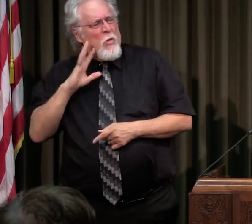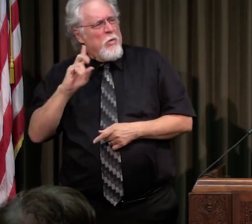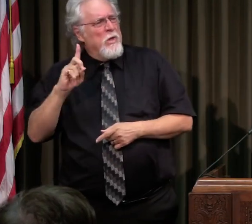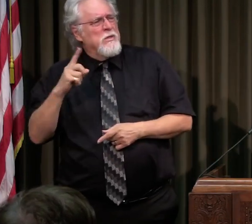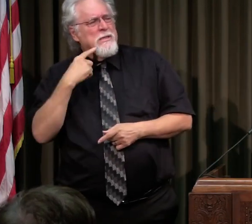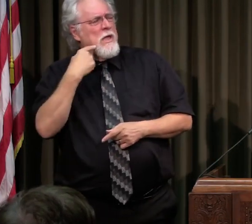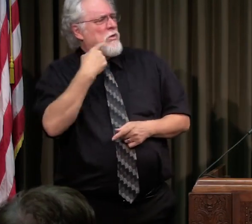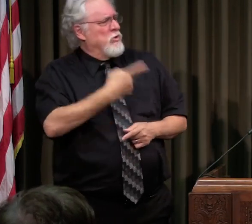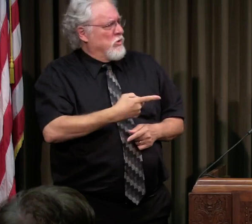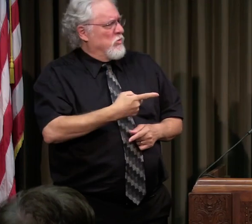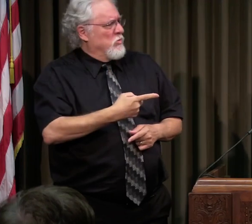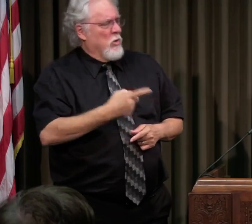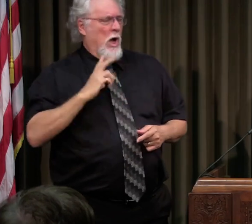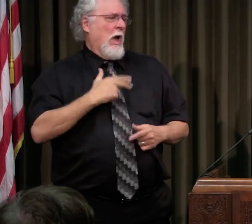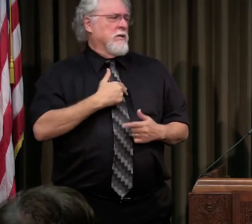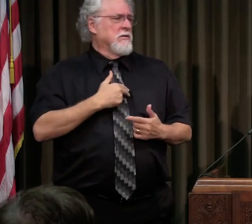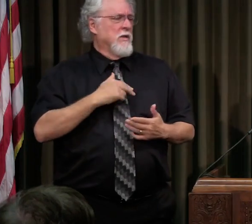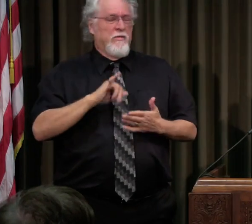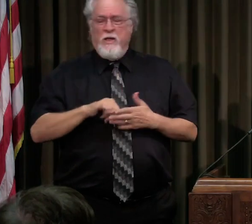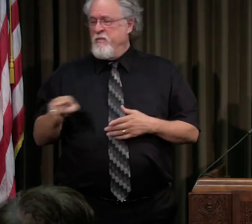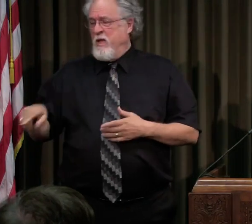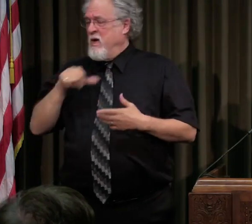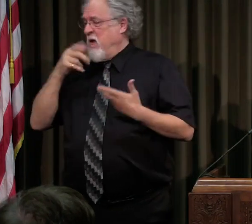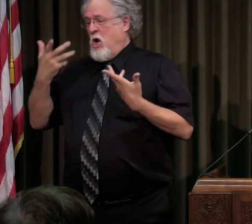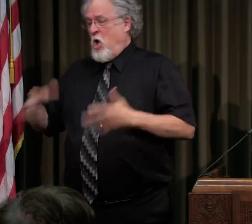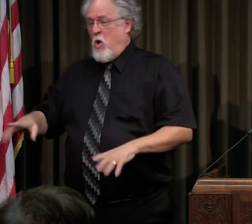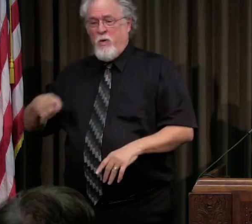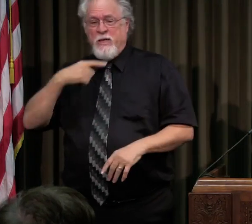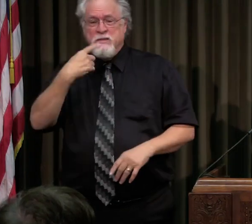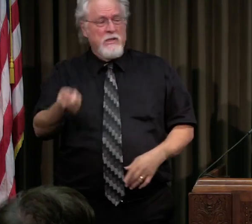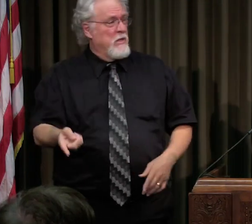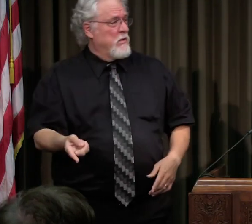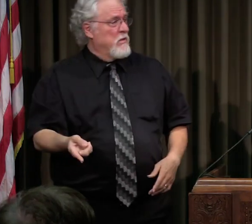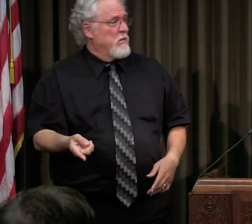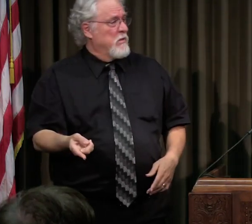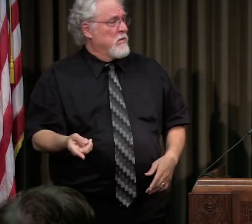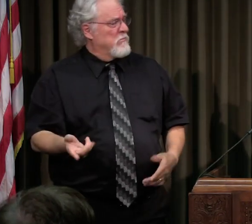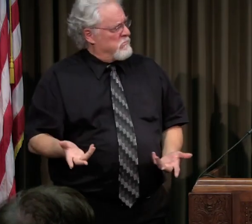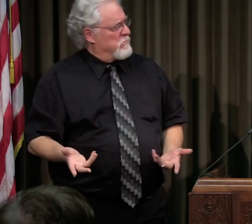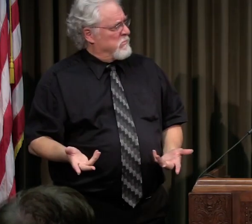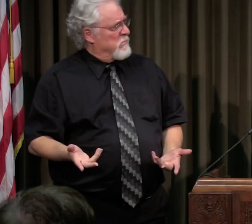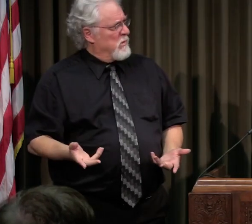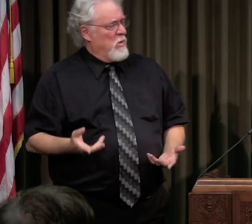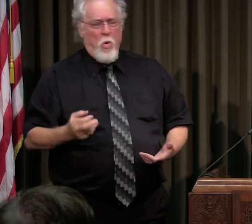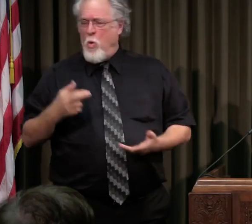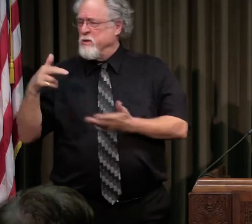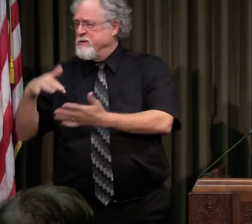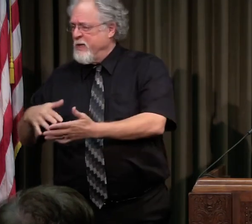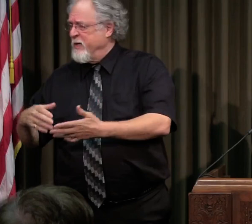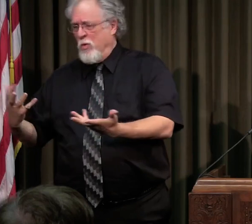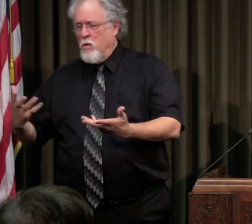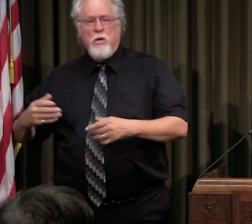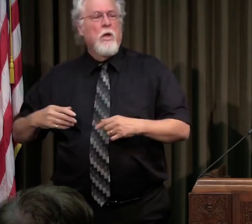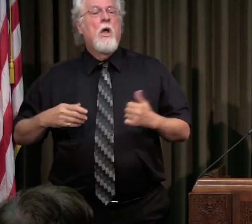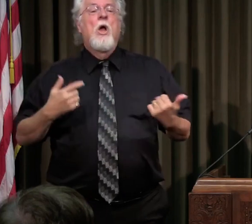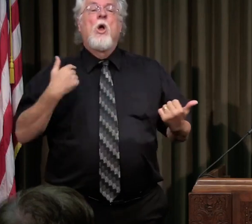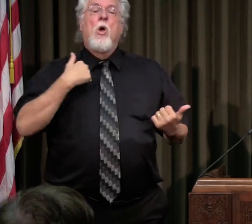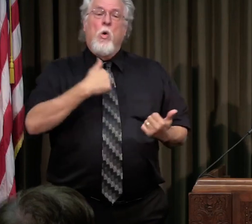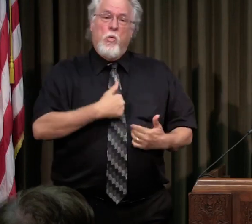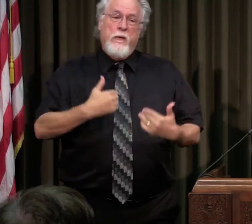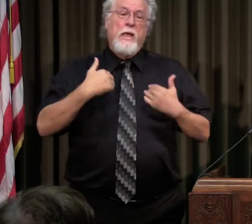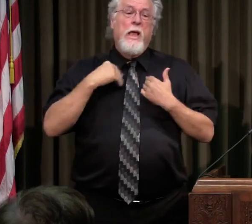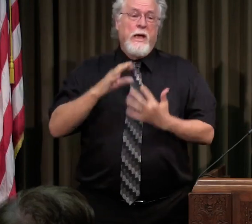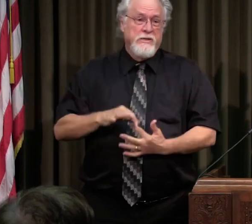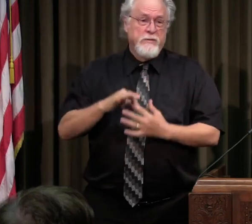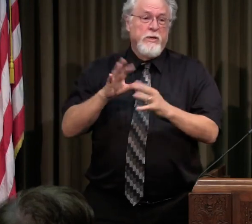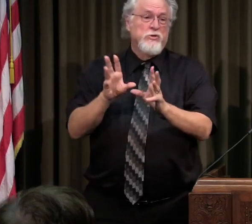to tell us that has not already been Well, told or studied about the budget? Well, we've had a special